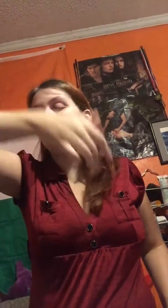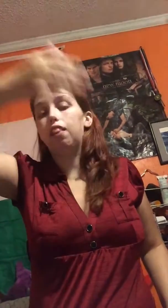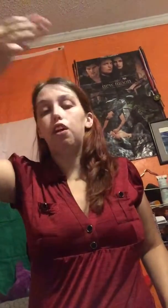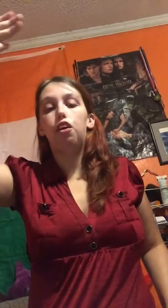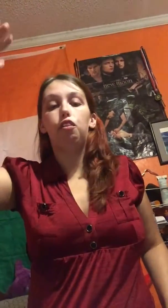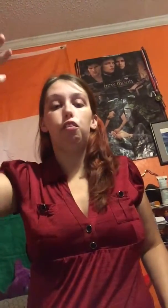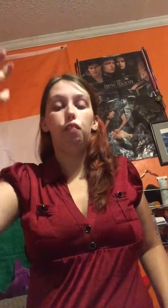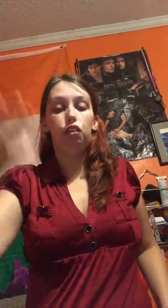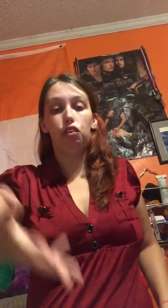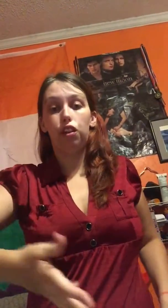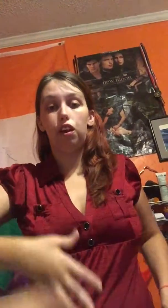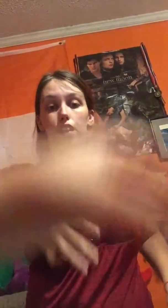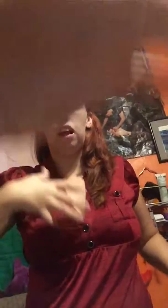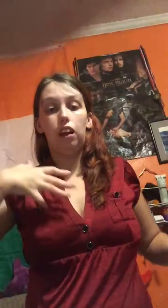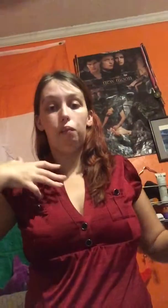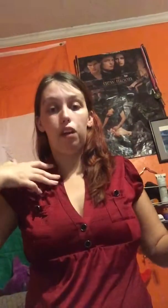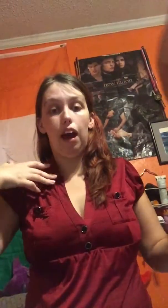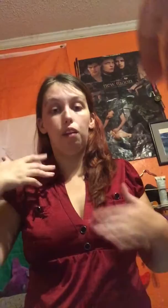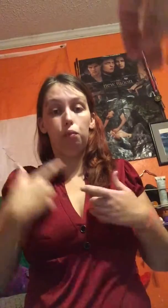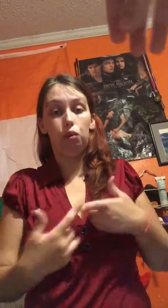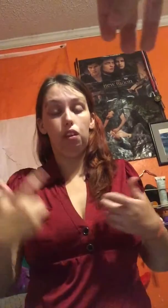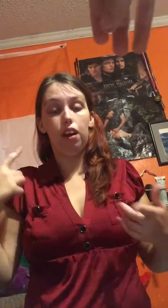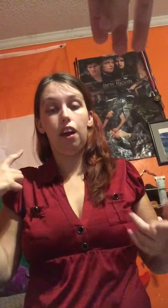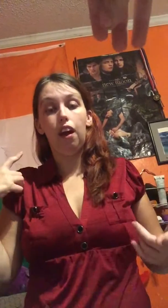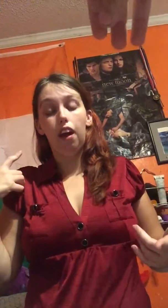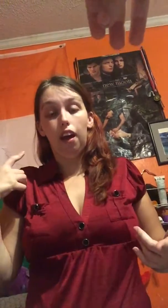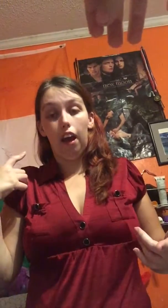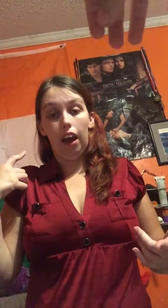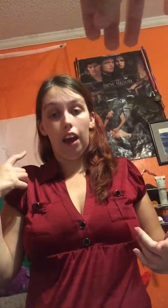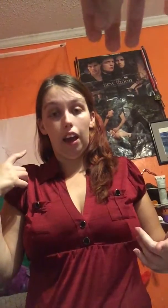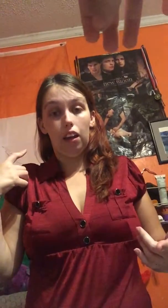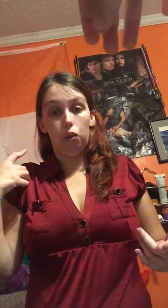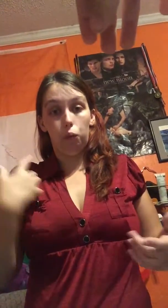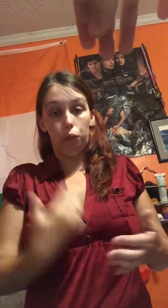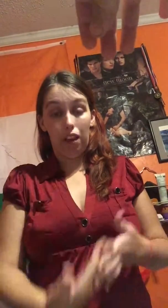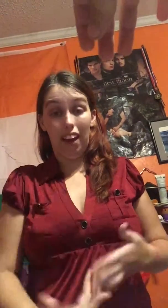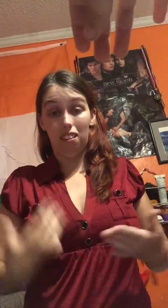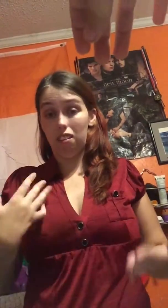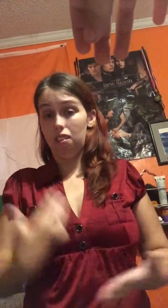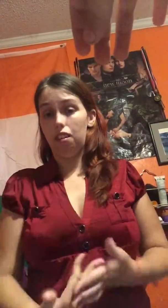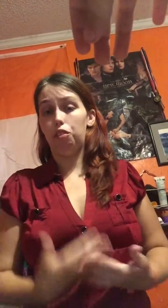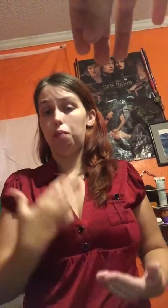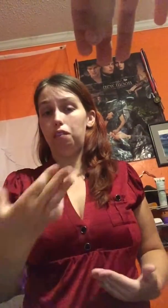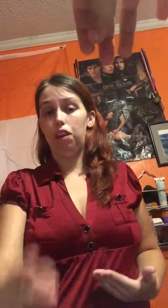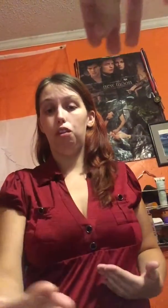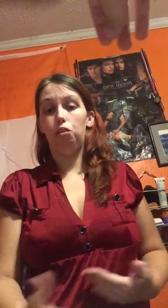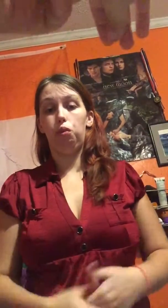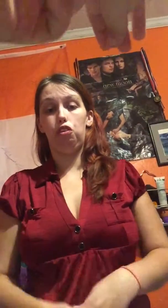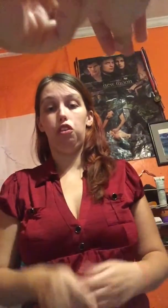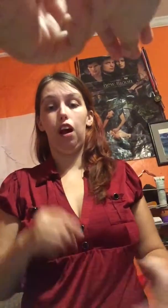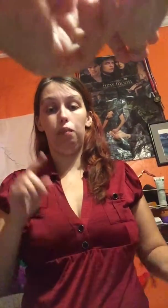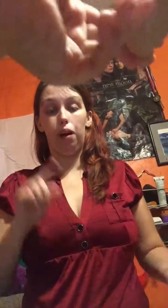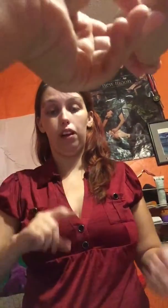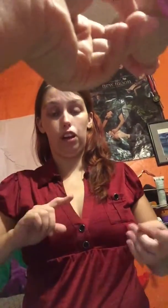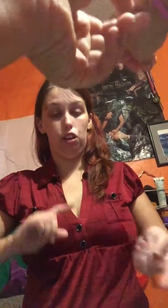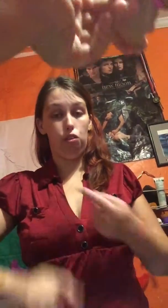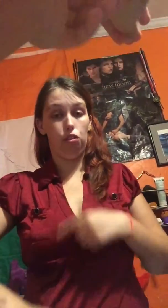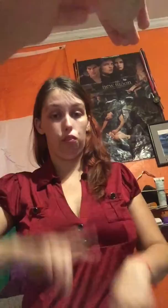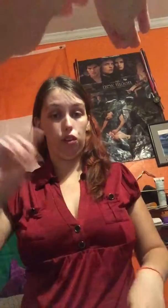that there's features on there that allow me to add music and text and stuff to my videos, which I'm probably going to use for